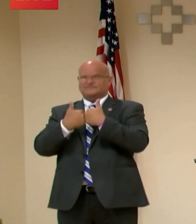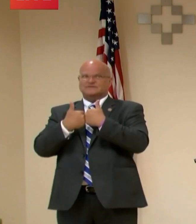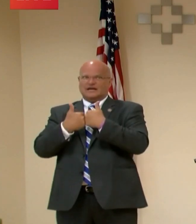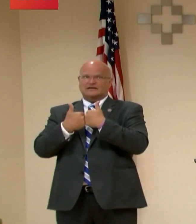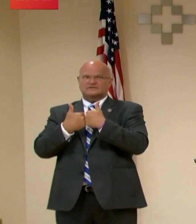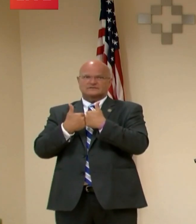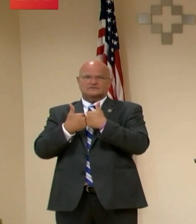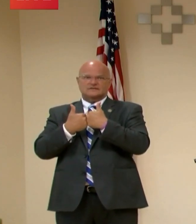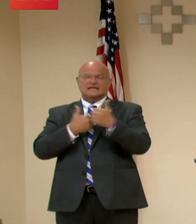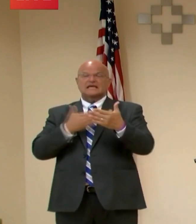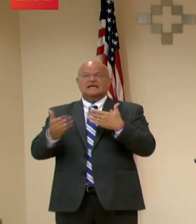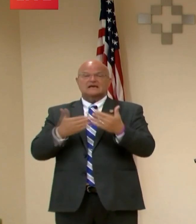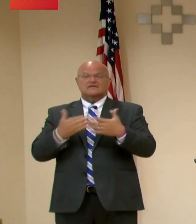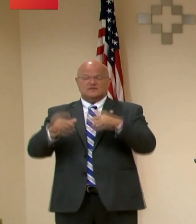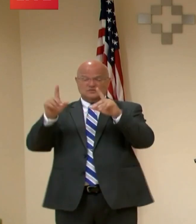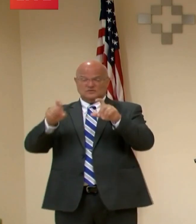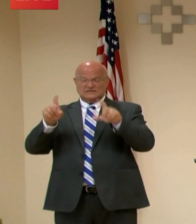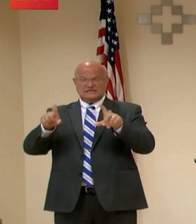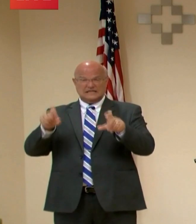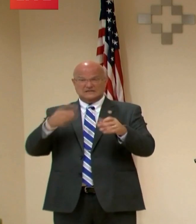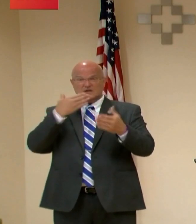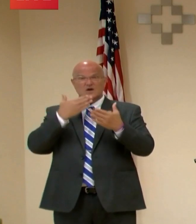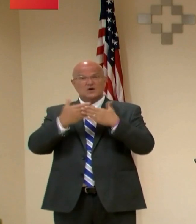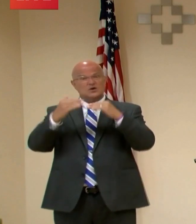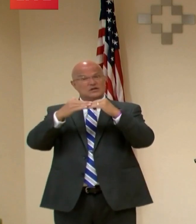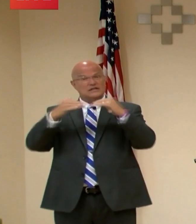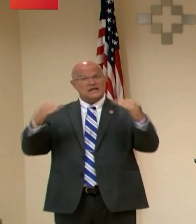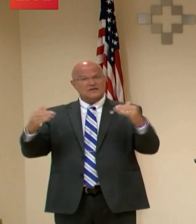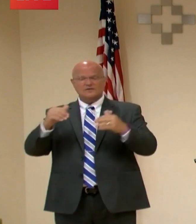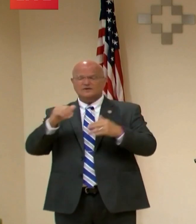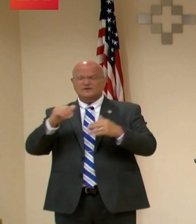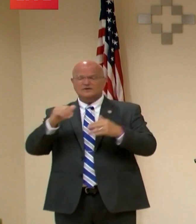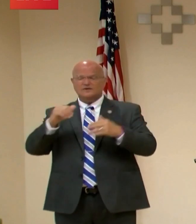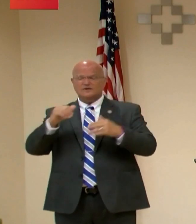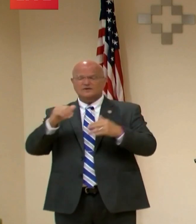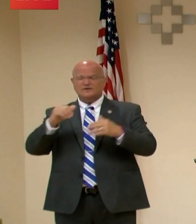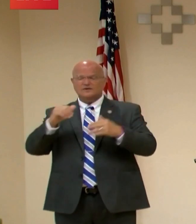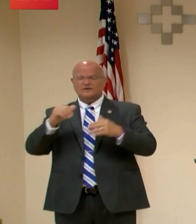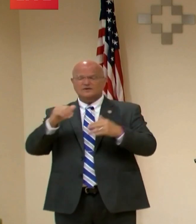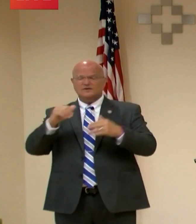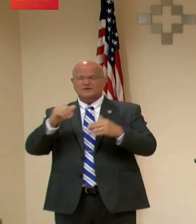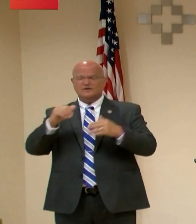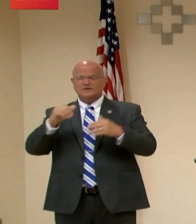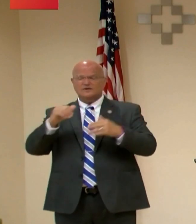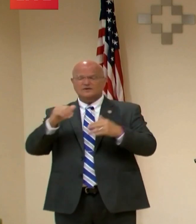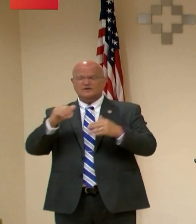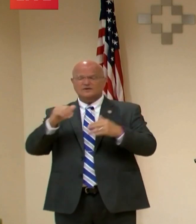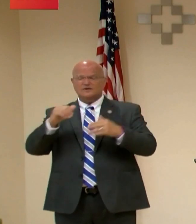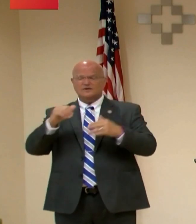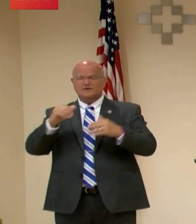challenge. Even though we're testing at a good level, it's not as high